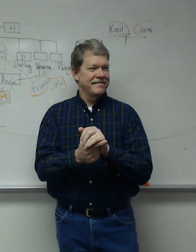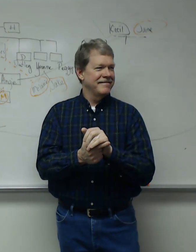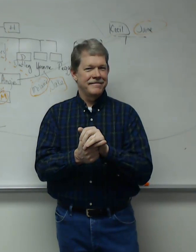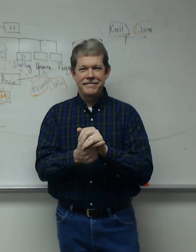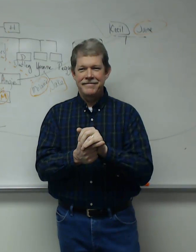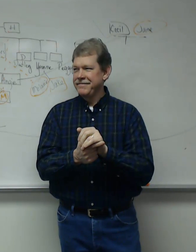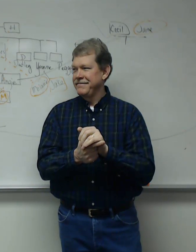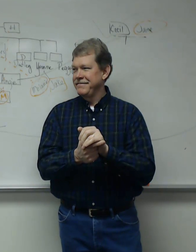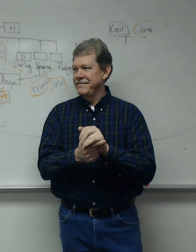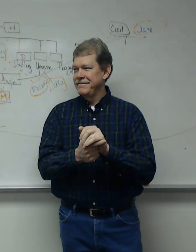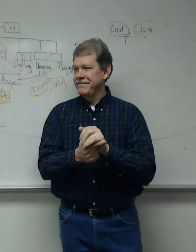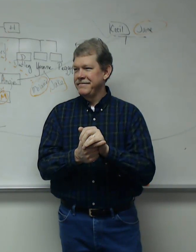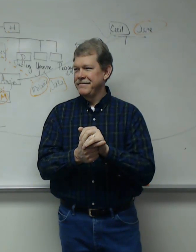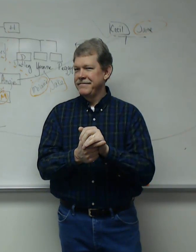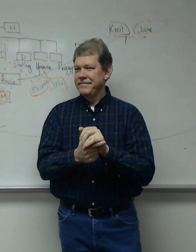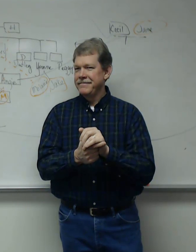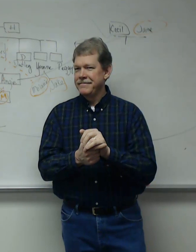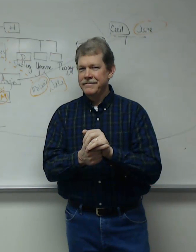out there.